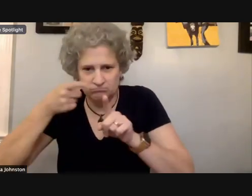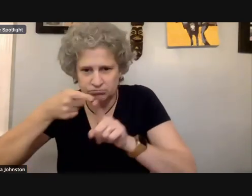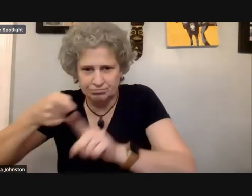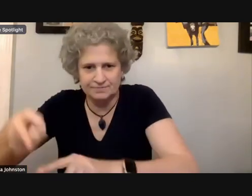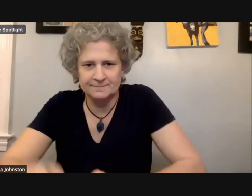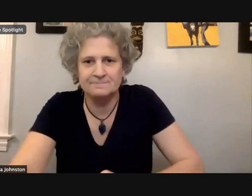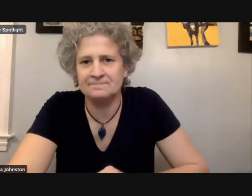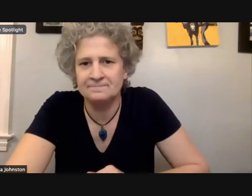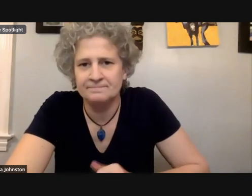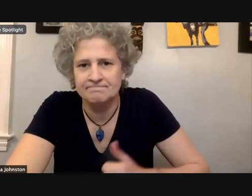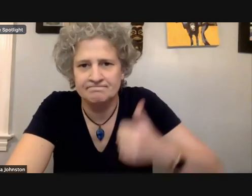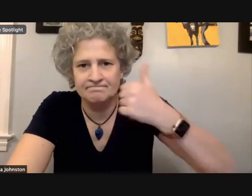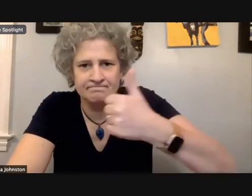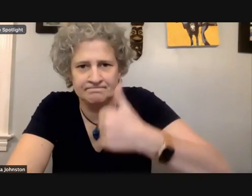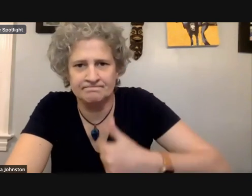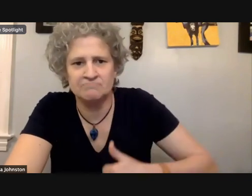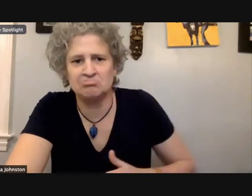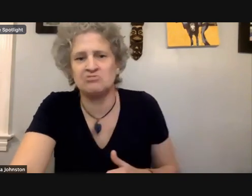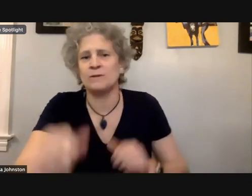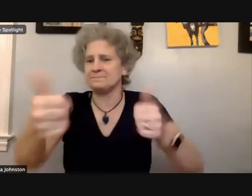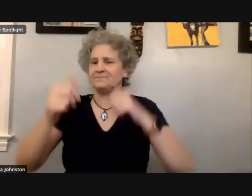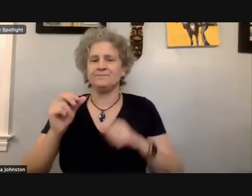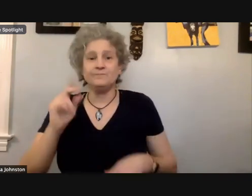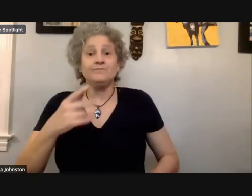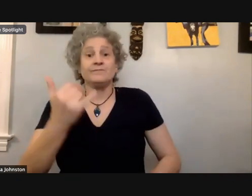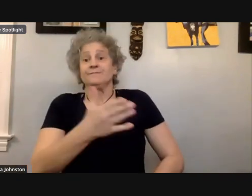All right. Next.